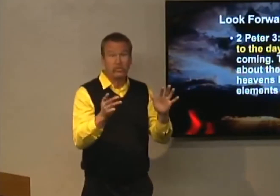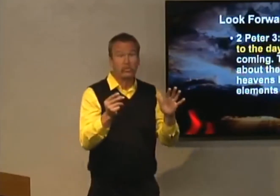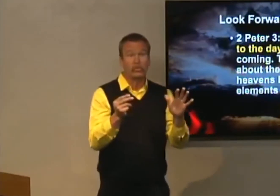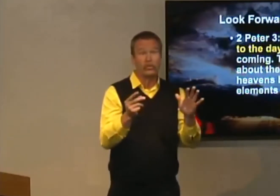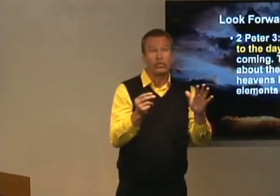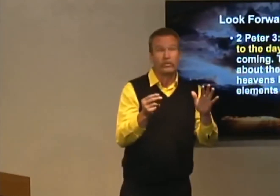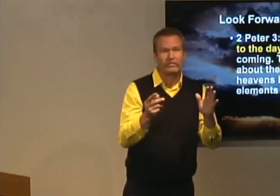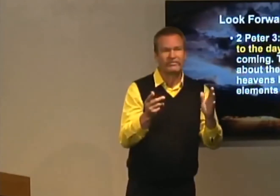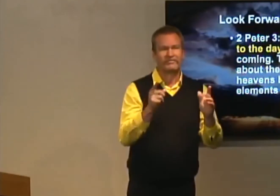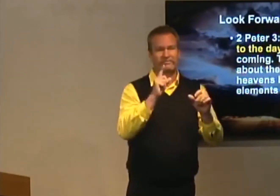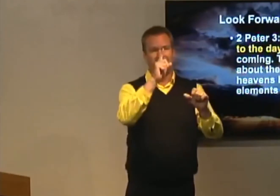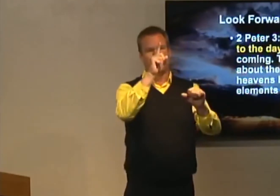And when that is finished,